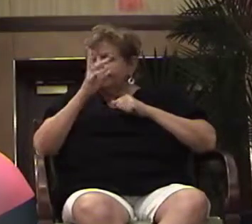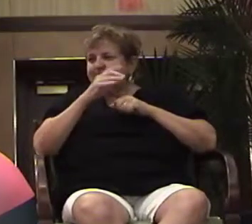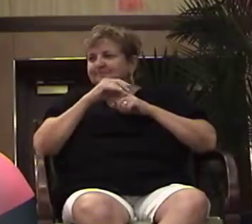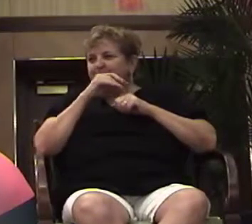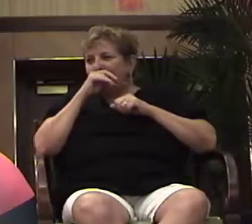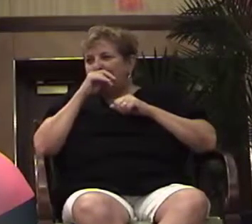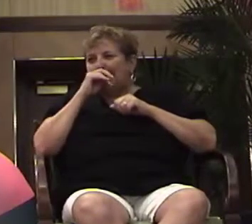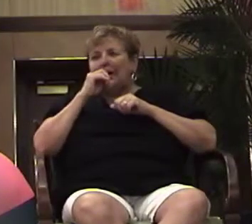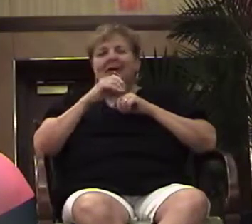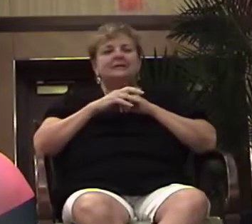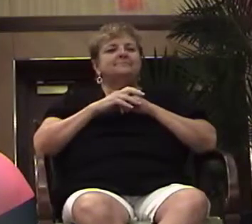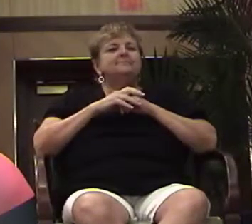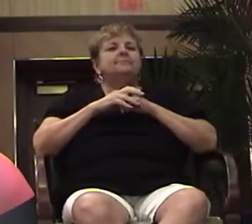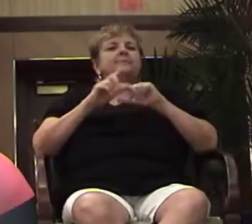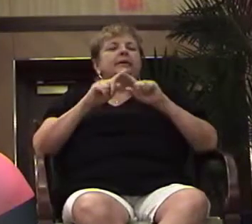But to get on with my story,